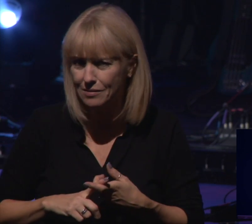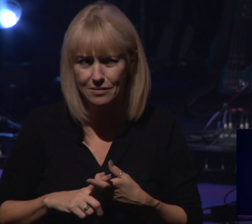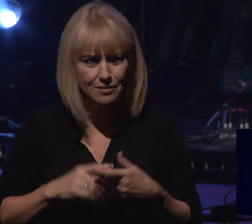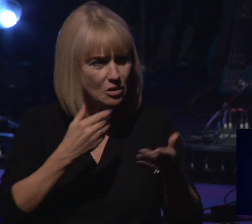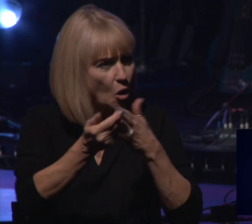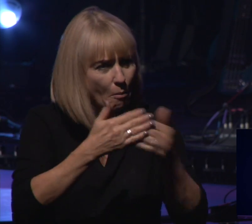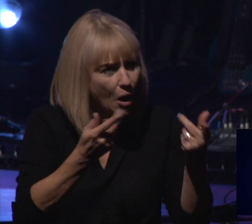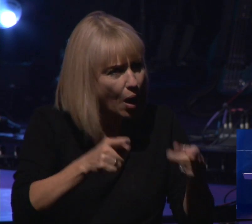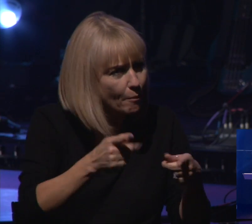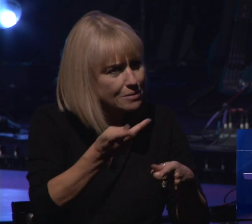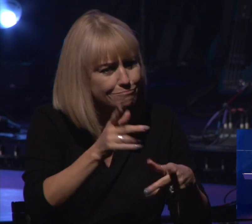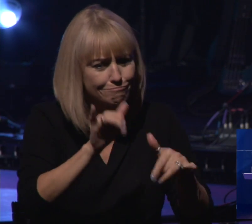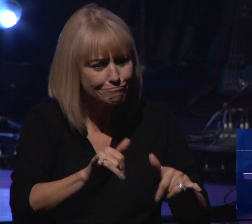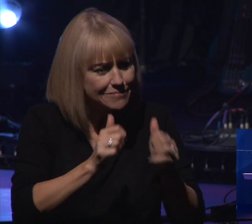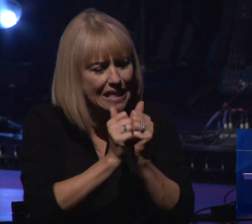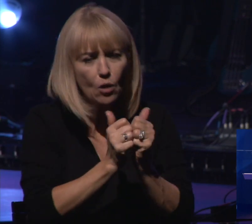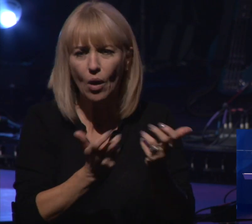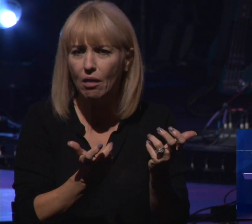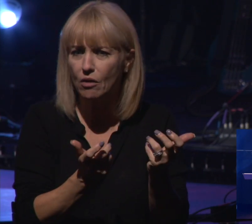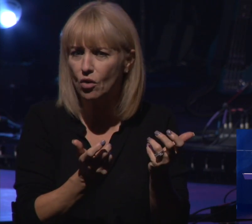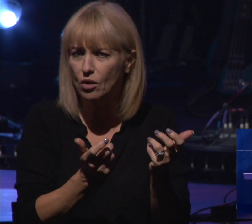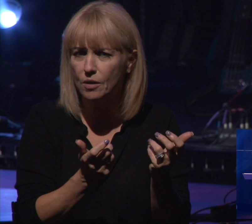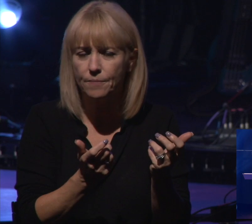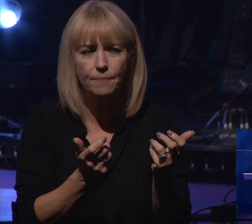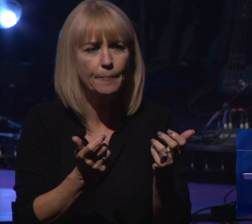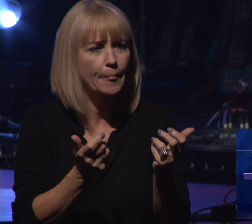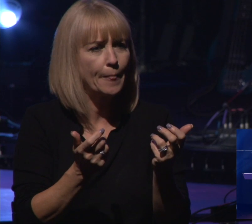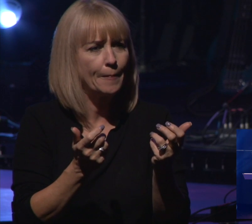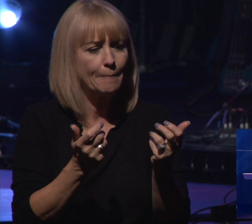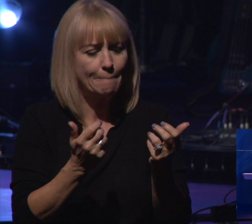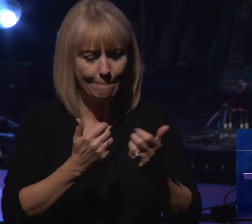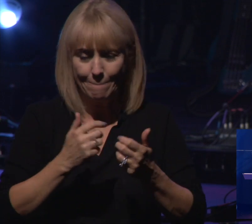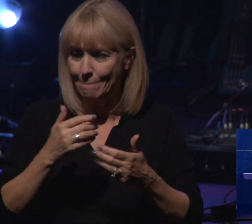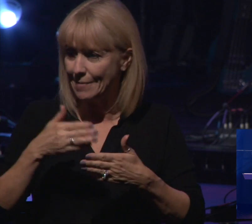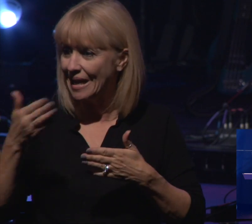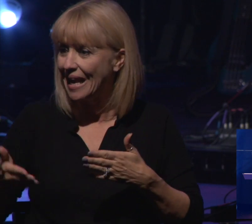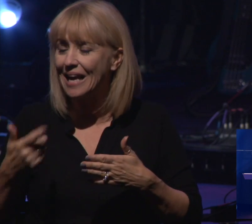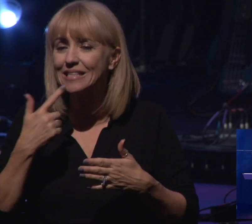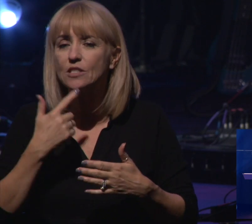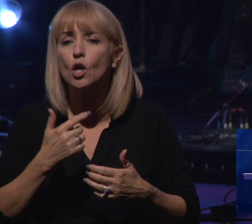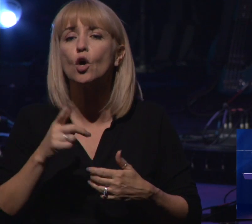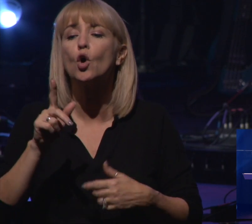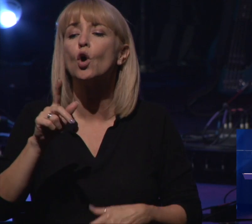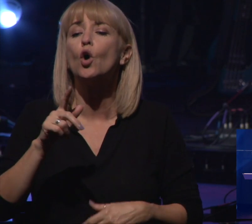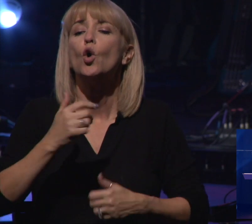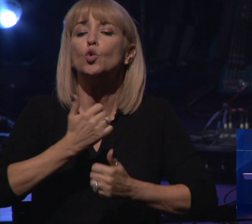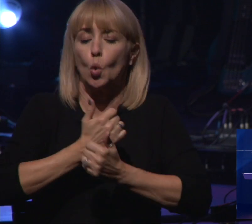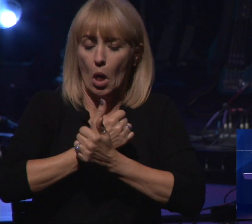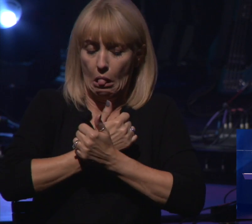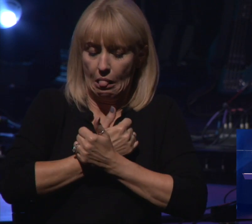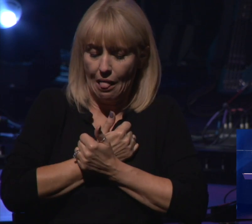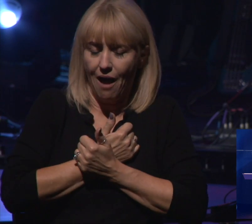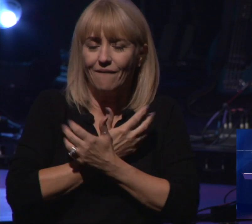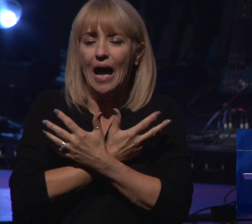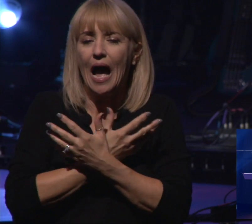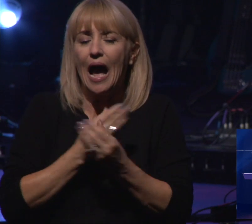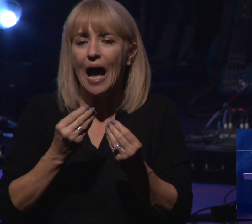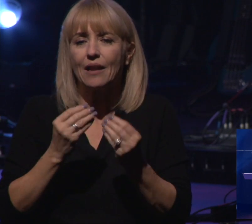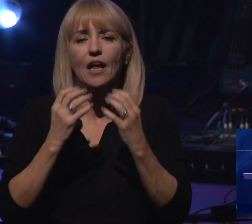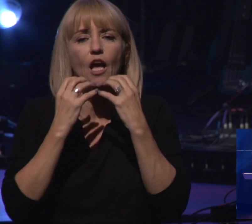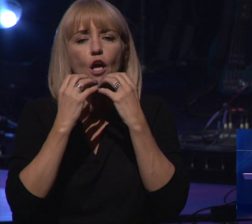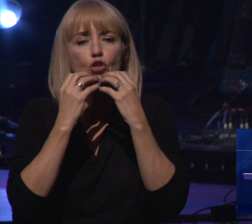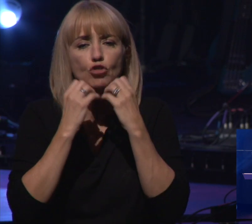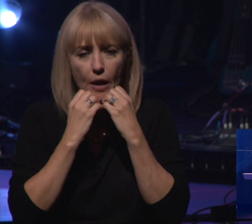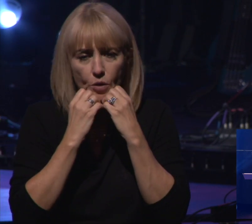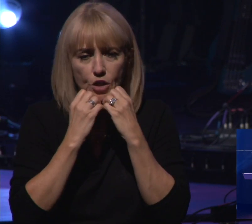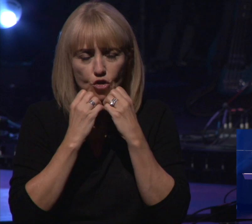your friend. No matter what, we're staying together. And the next one says to love and to cherish. This is one I think a